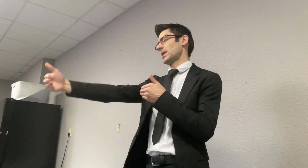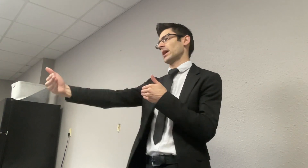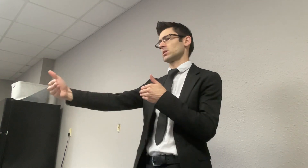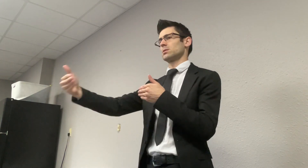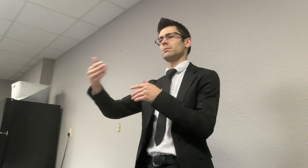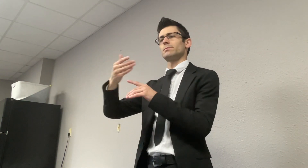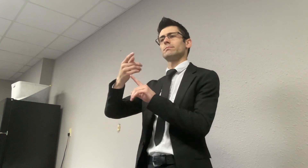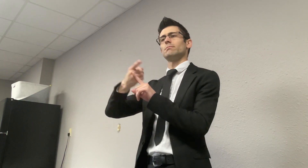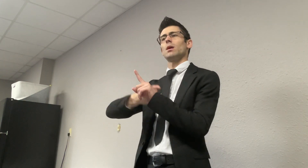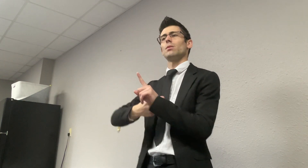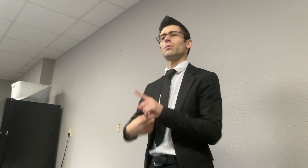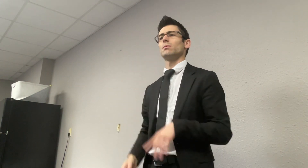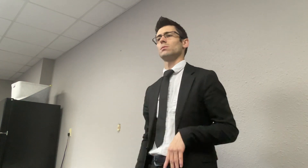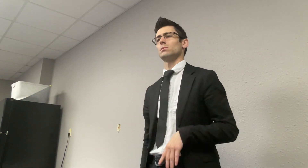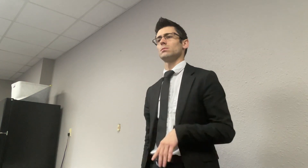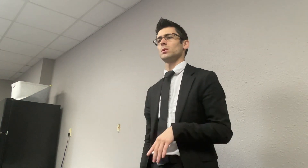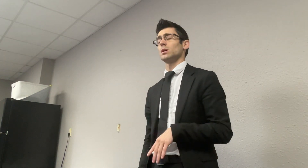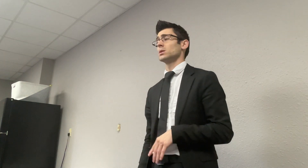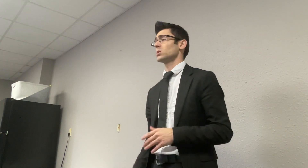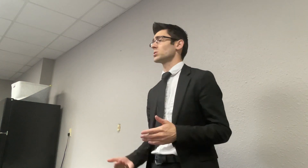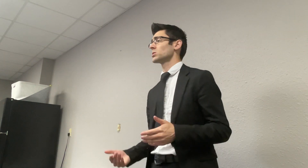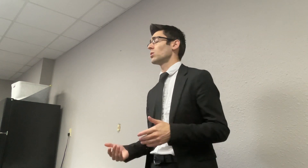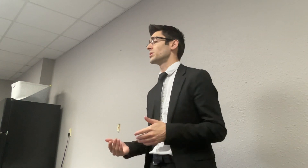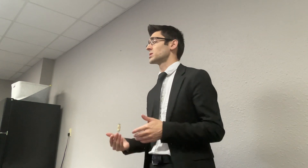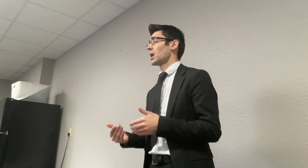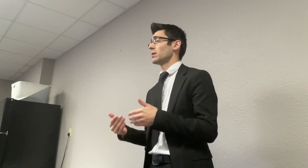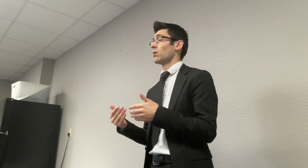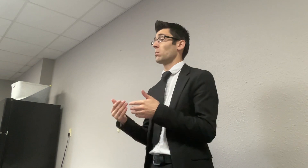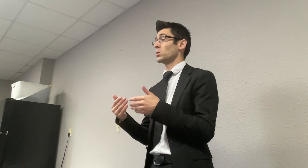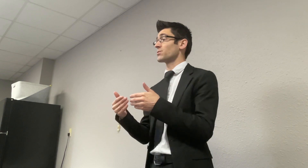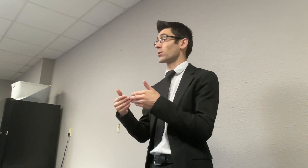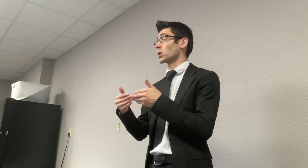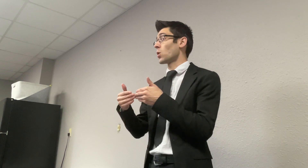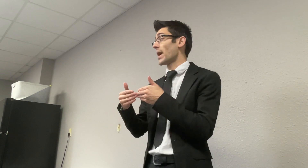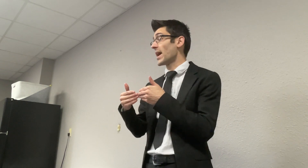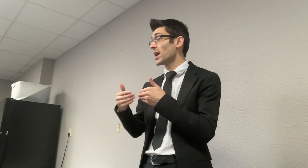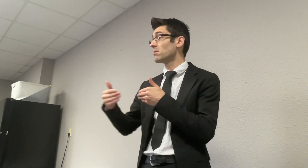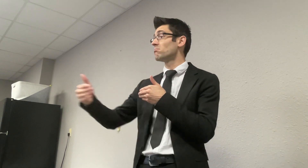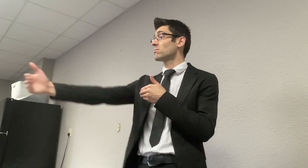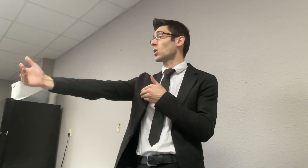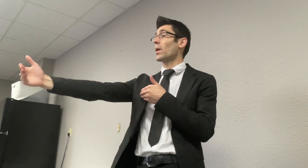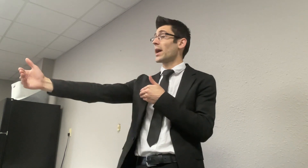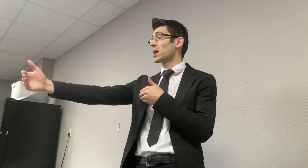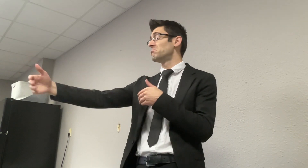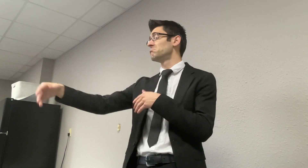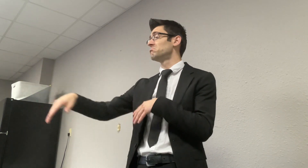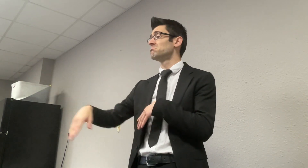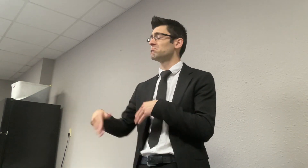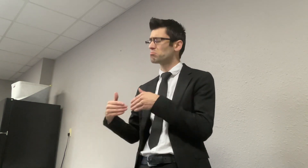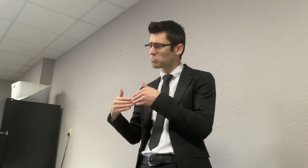Next. It's also the sign almost for go ahead, go ahead, go